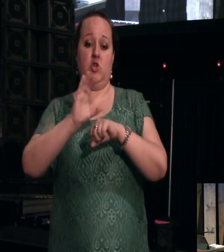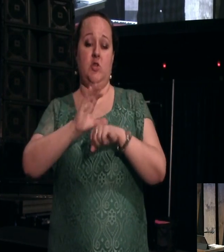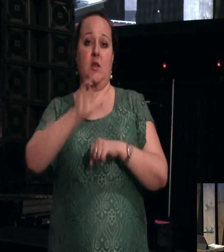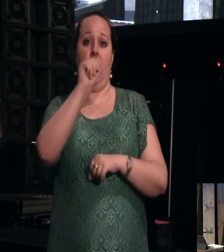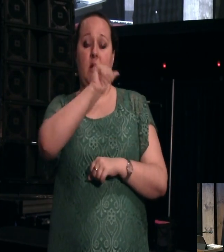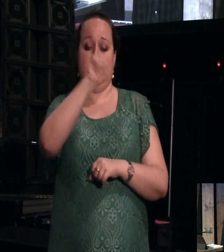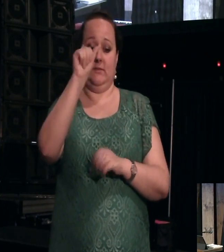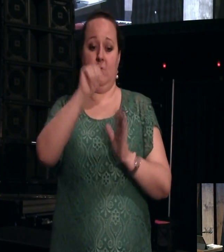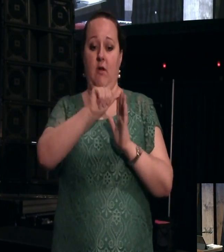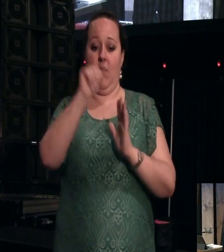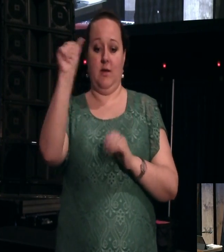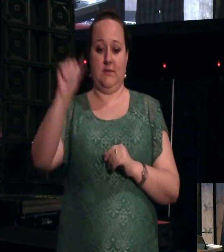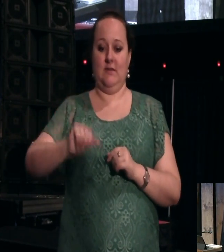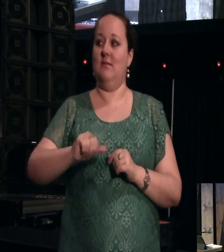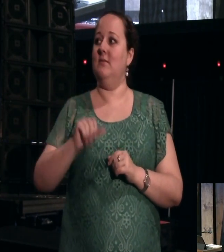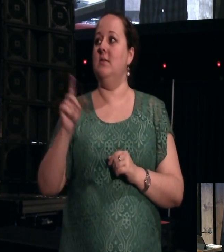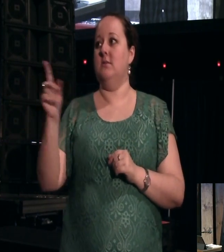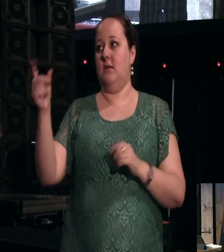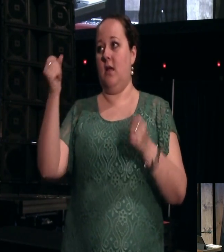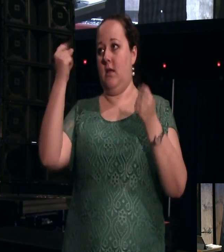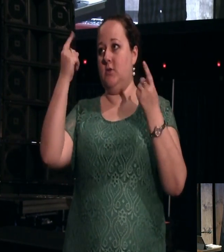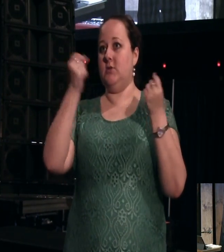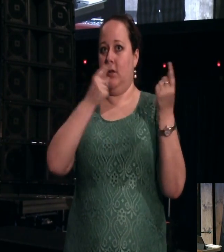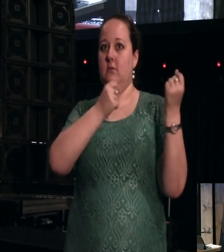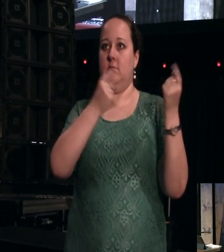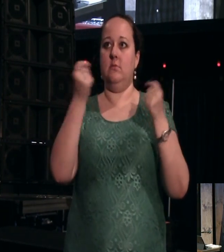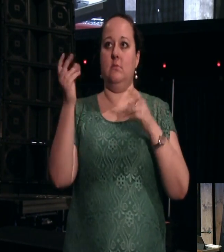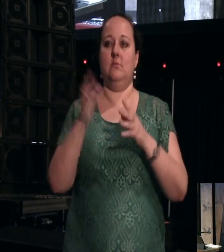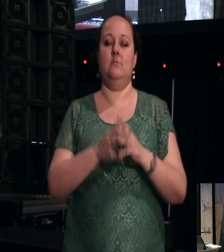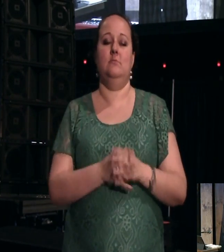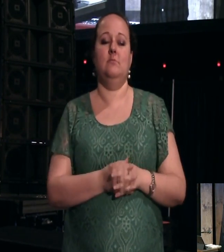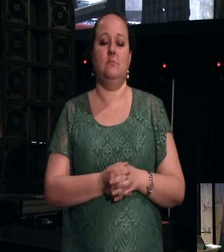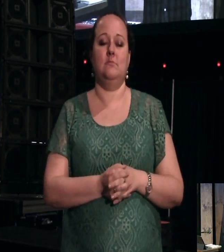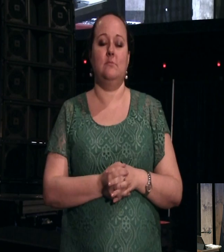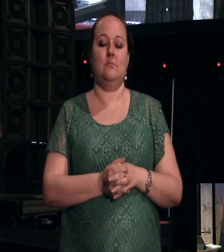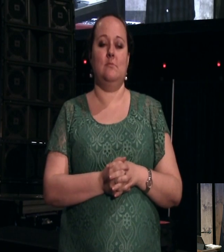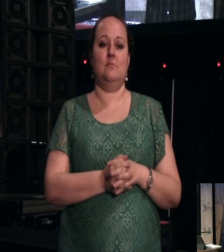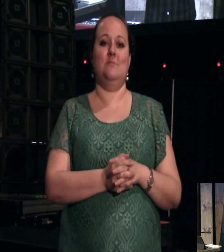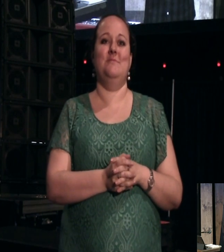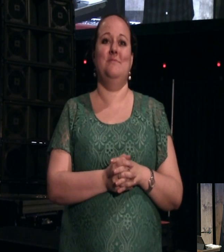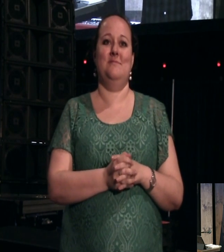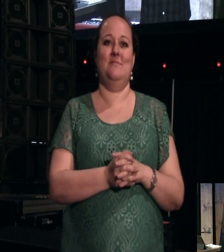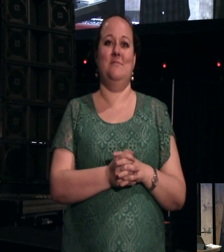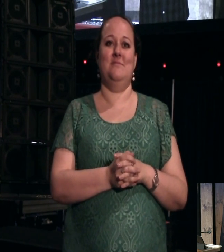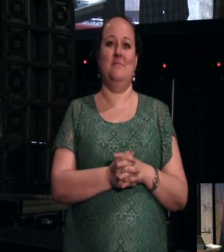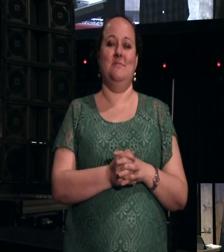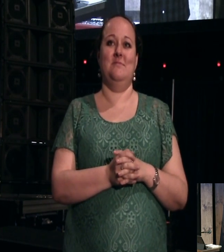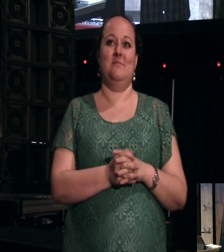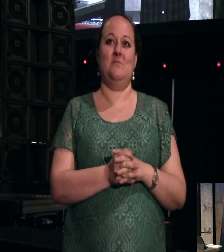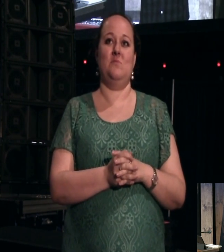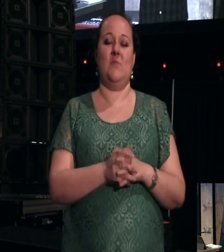a student pastor at a church in Austin, and there was this, yeah, I get it, yeah.